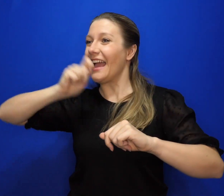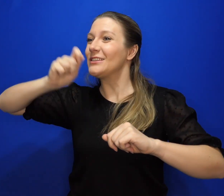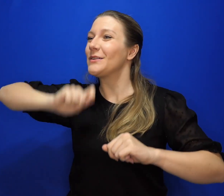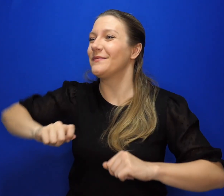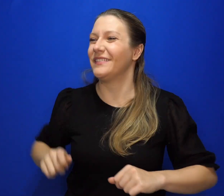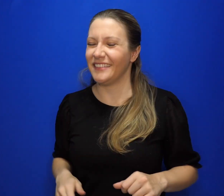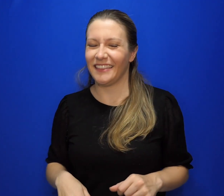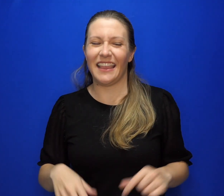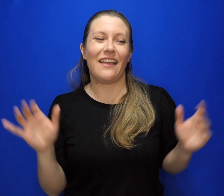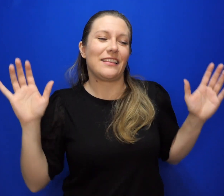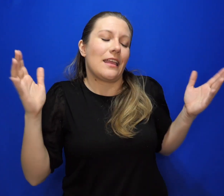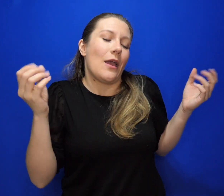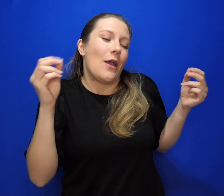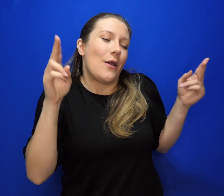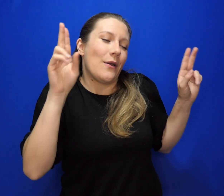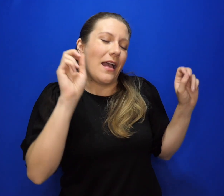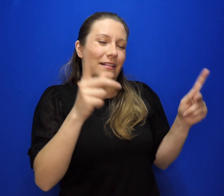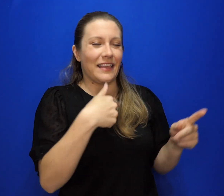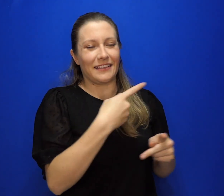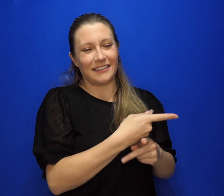care Put of this. Put the quinoa away. We're eating for real today.